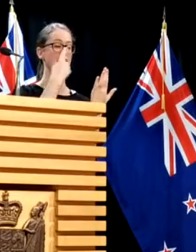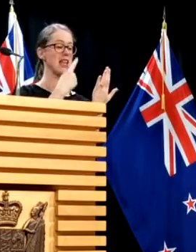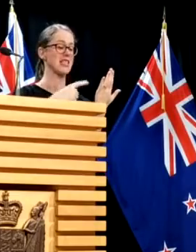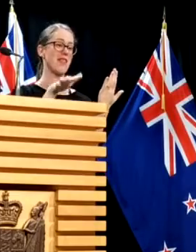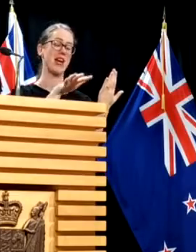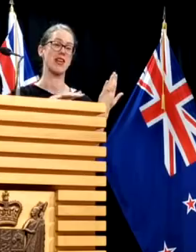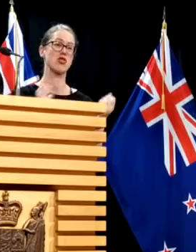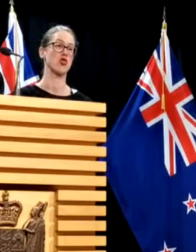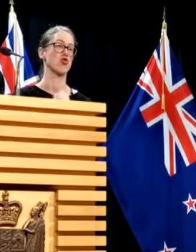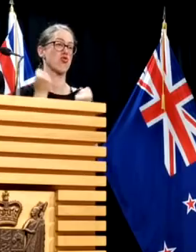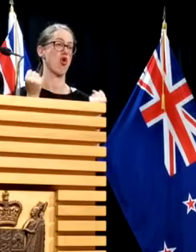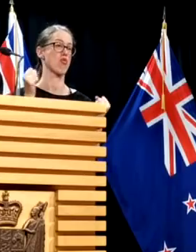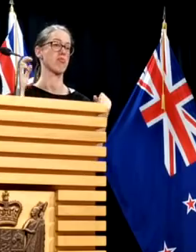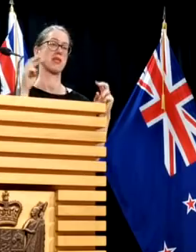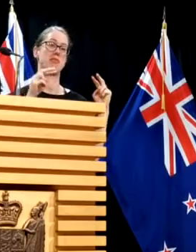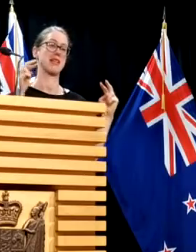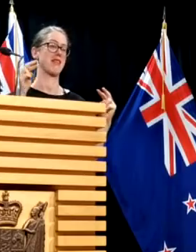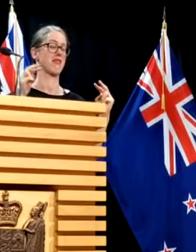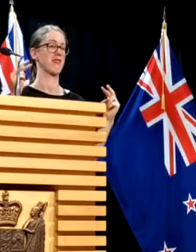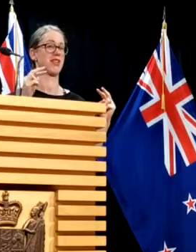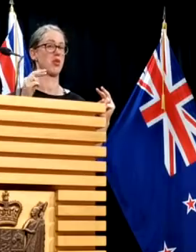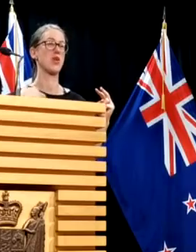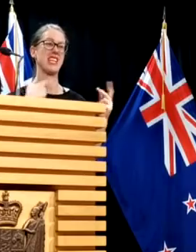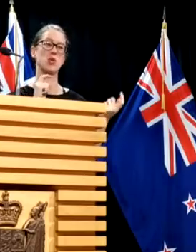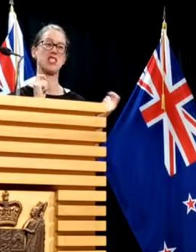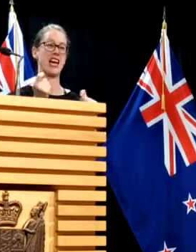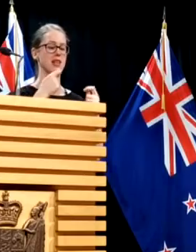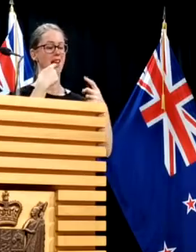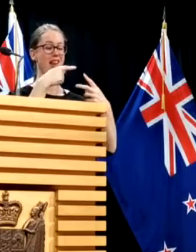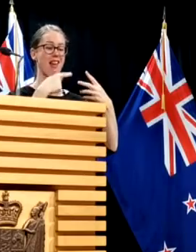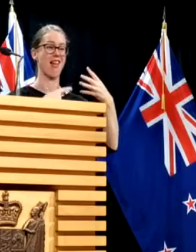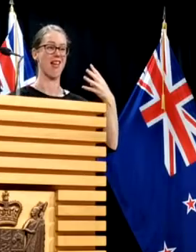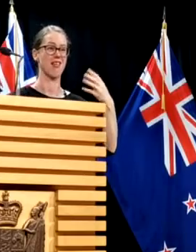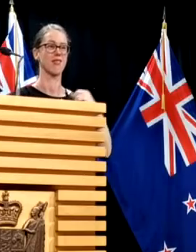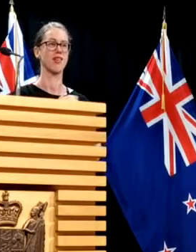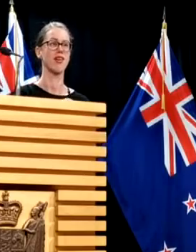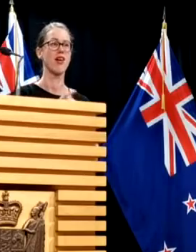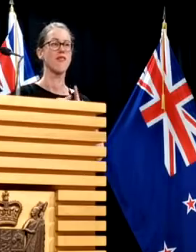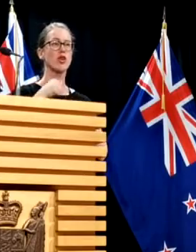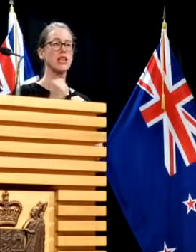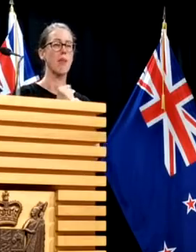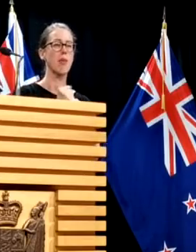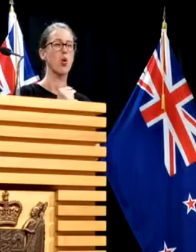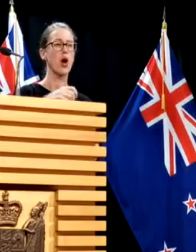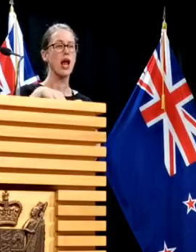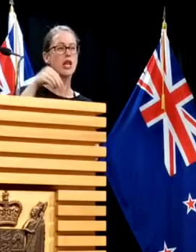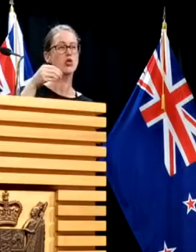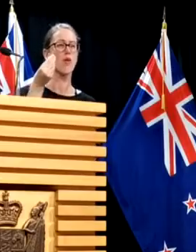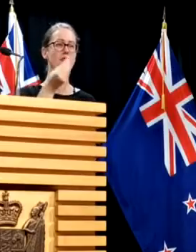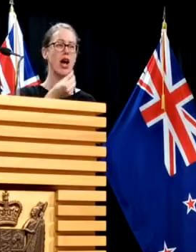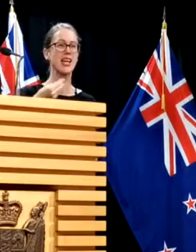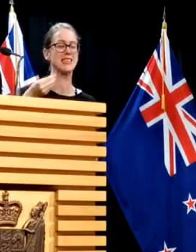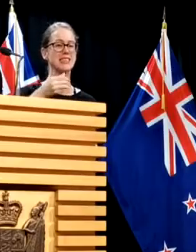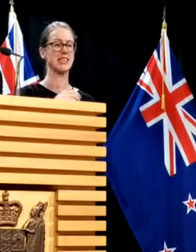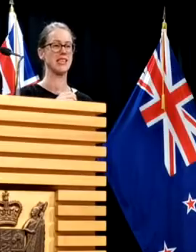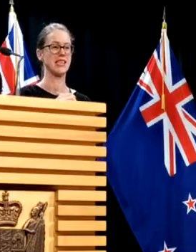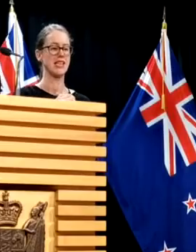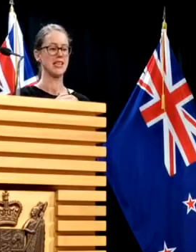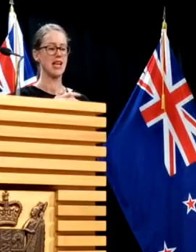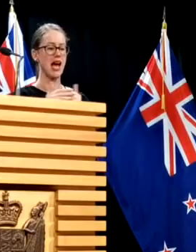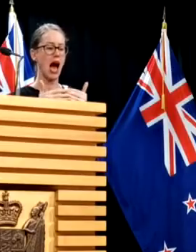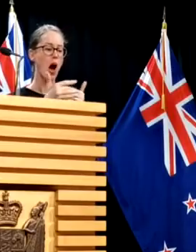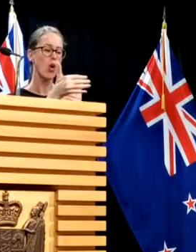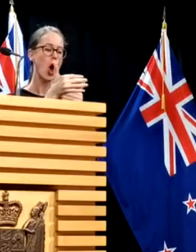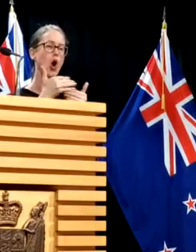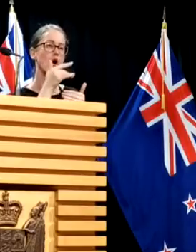where there is a strong view, obviously, in Parliament that we need to address them. Electoral finance. Term limits are an area of